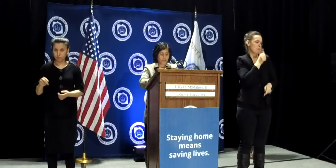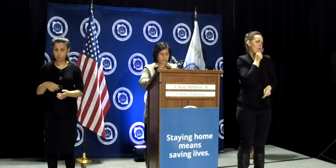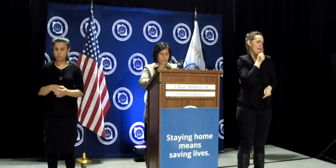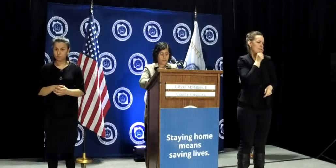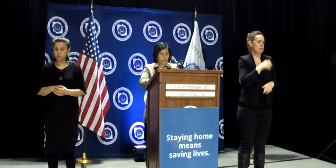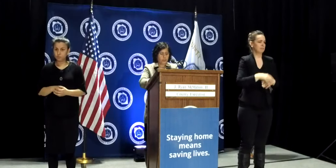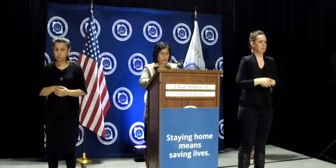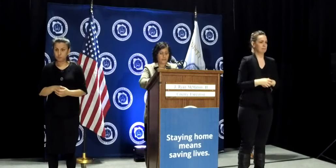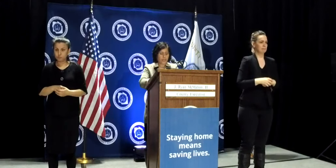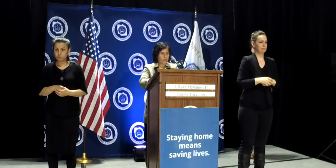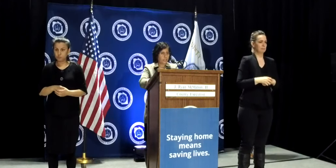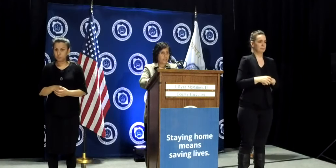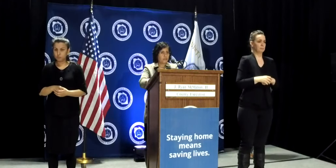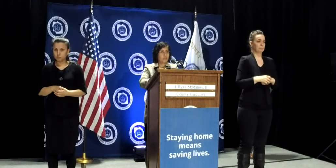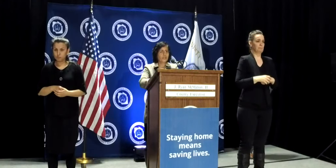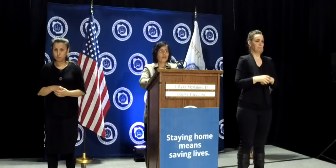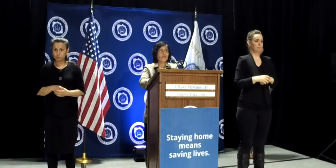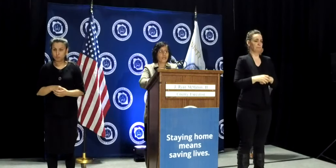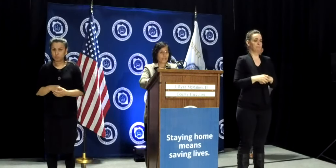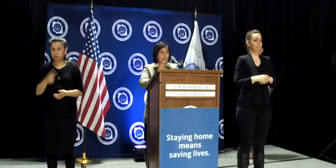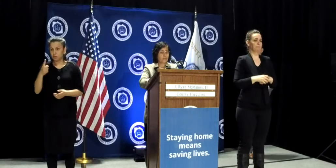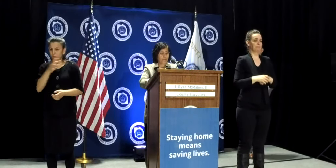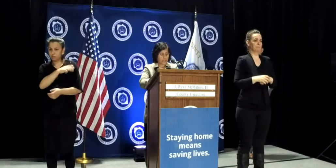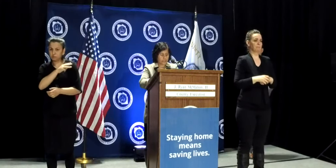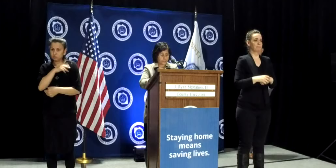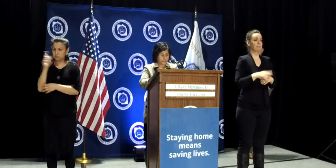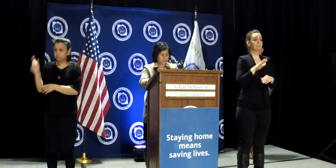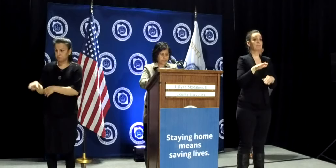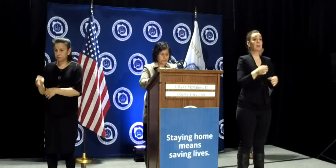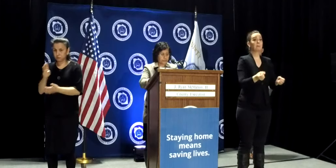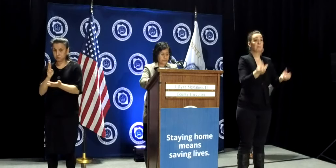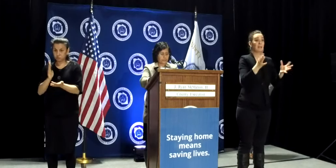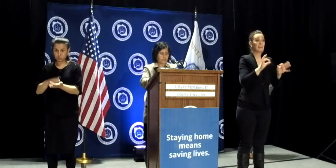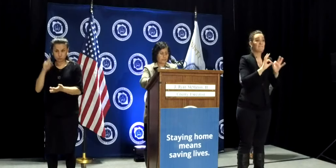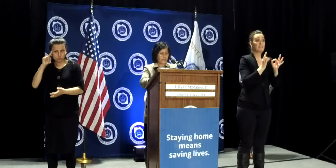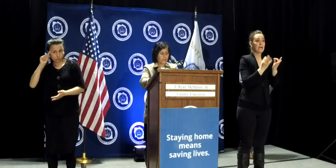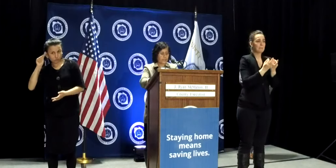one person or a family, but of many combined.